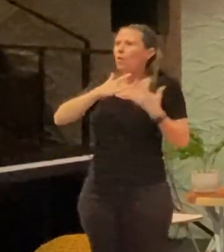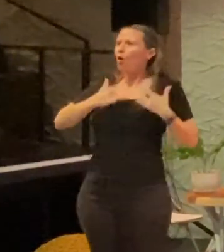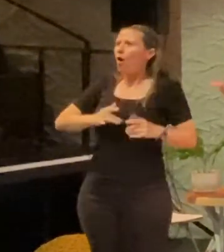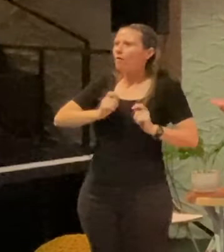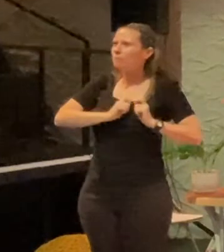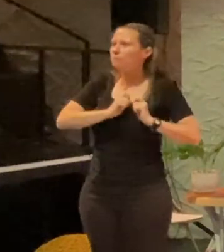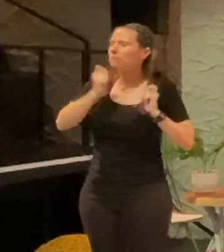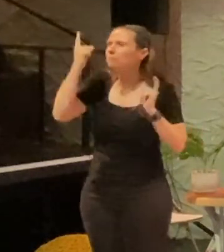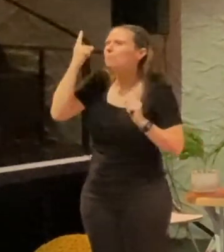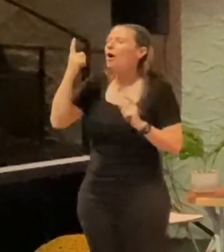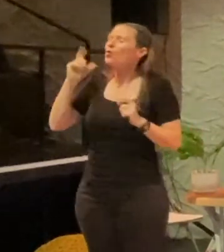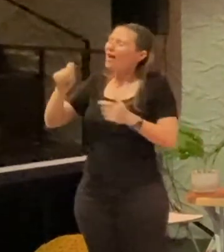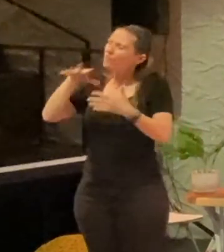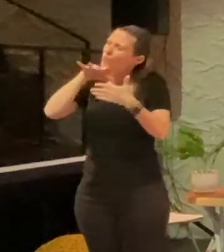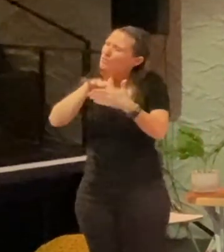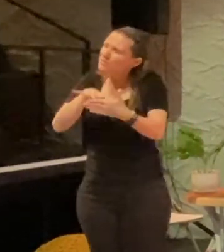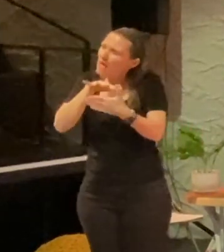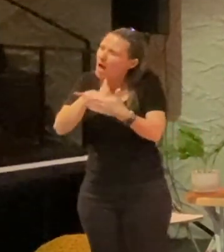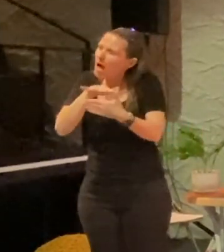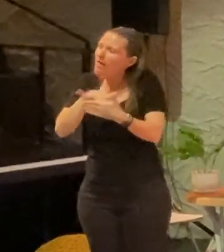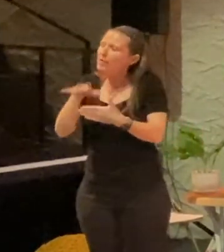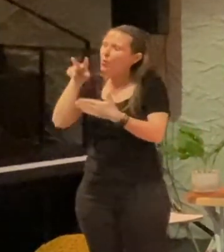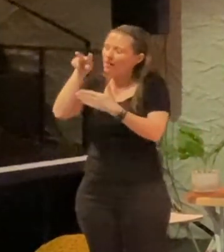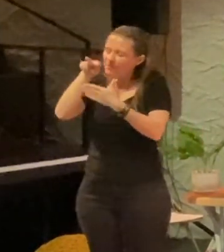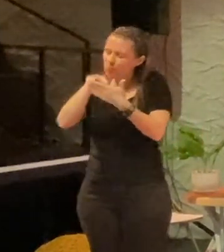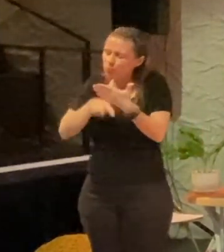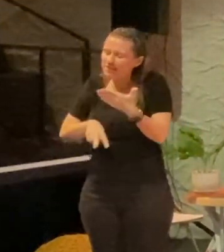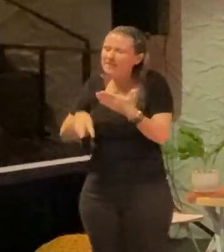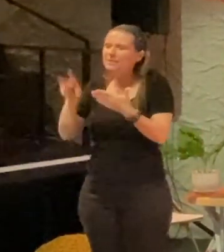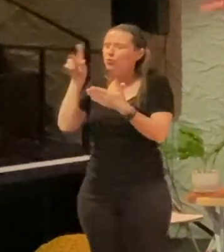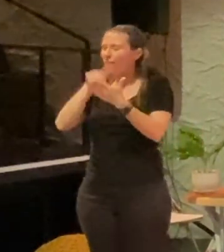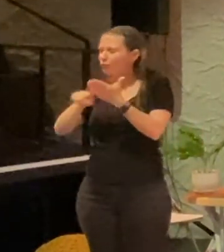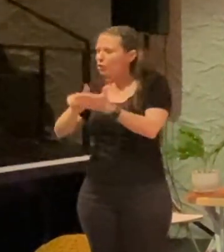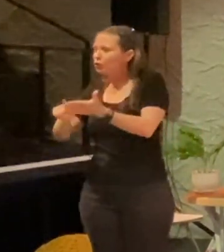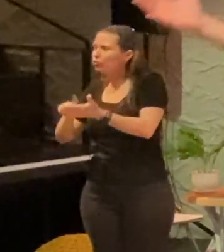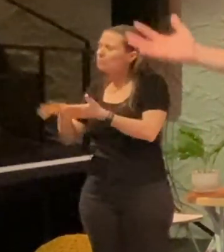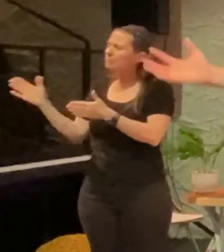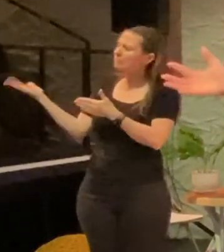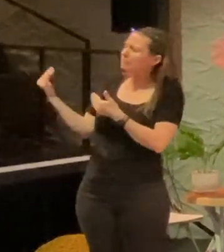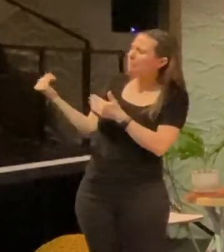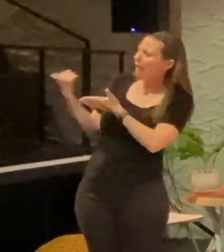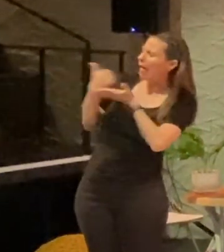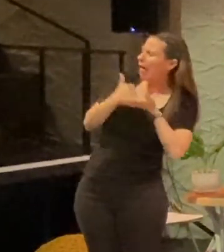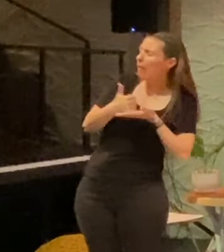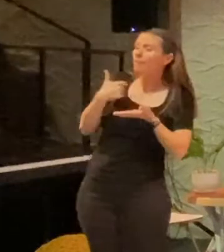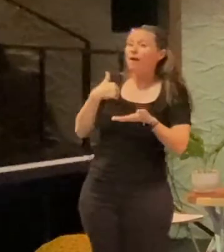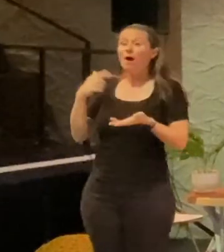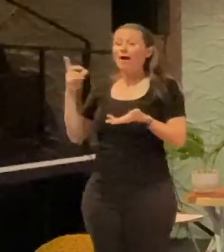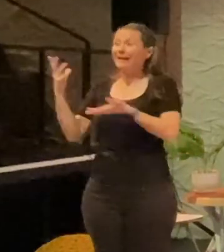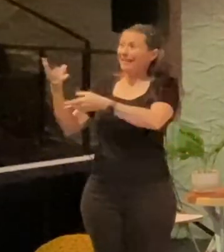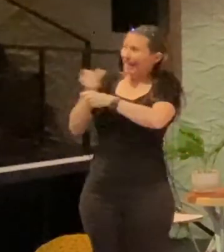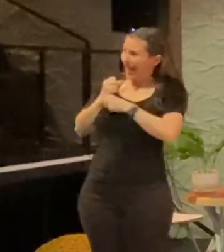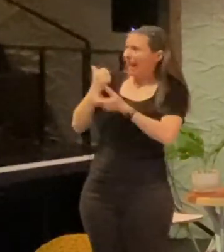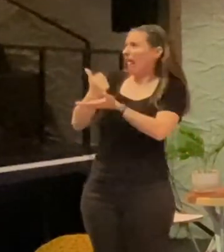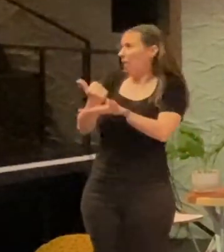study what you read. You've got to dig in. You got to research. You got to get help. You go, I don't even know where to start. Get